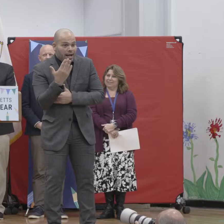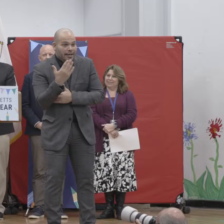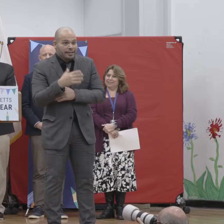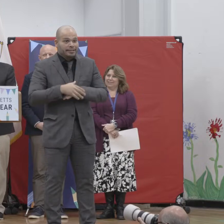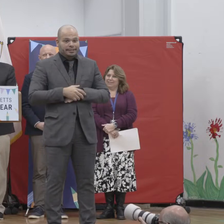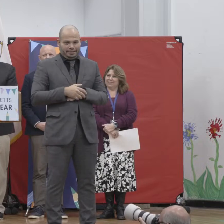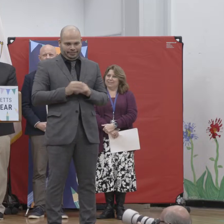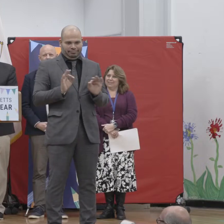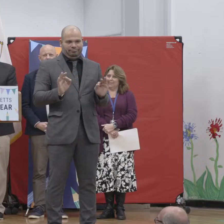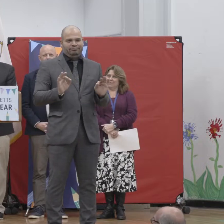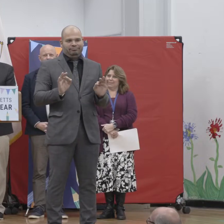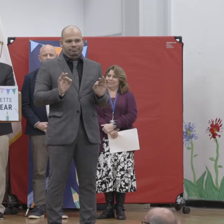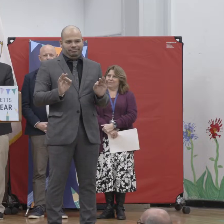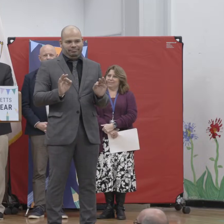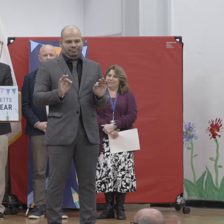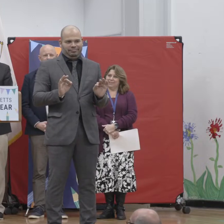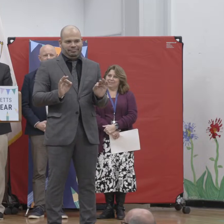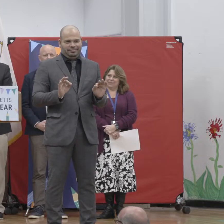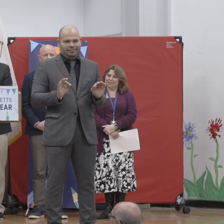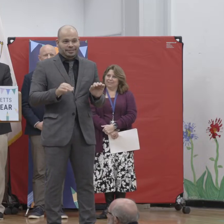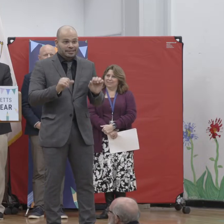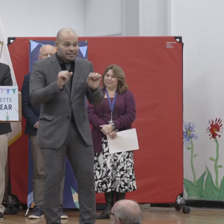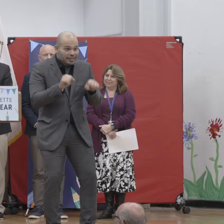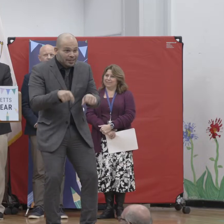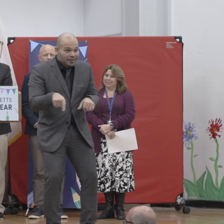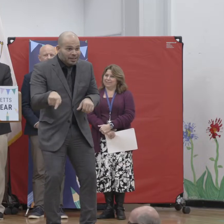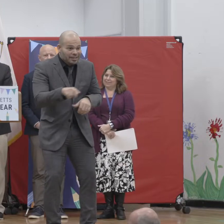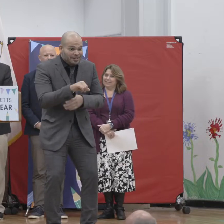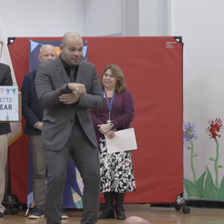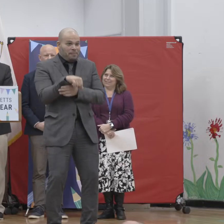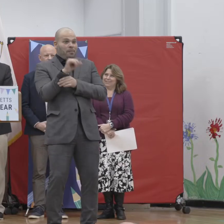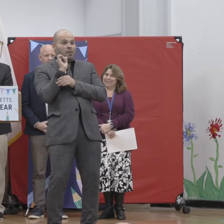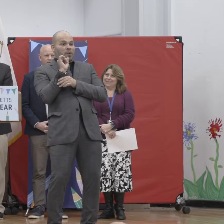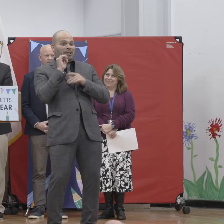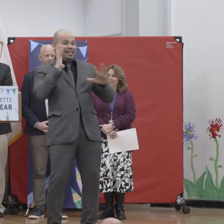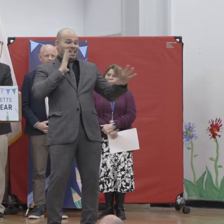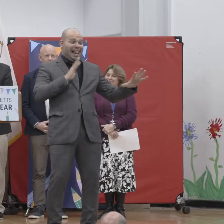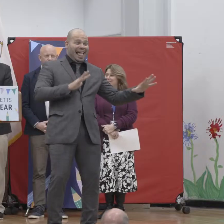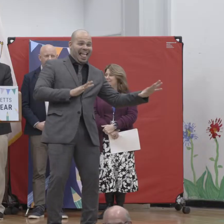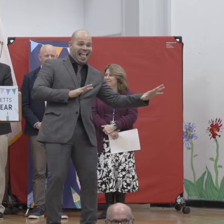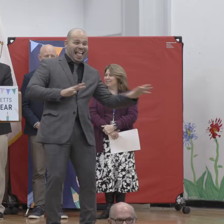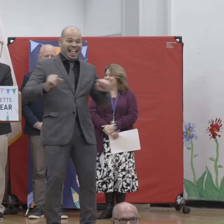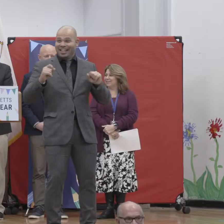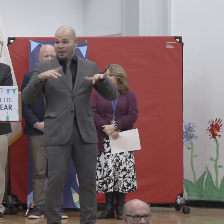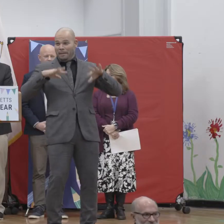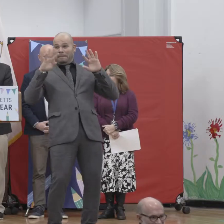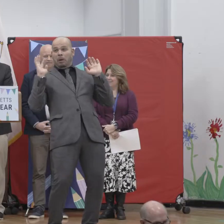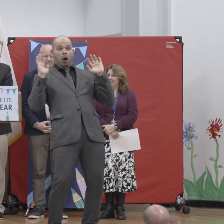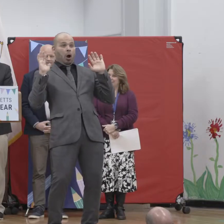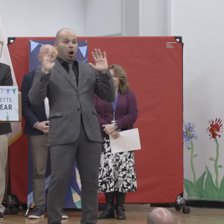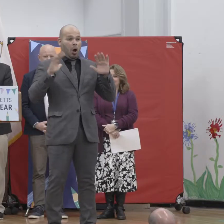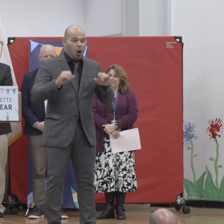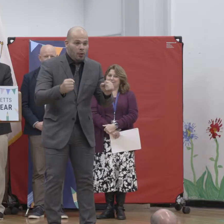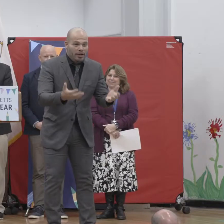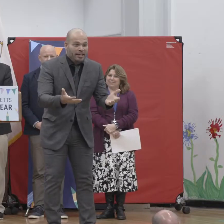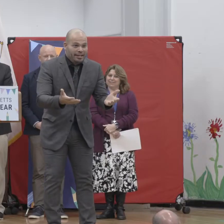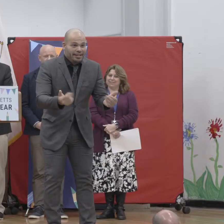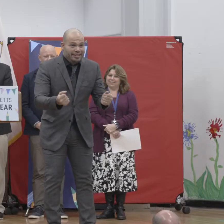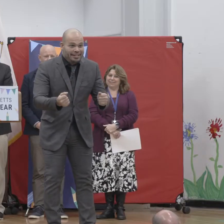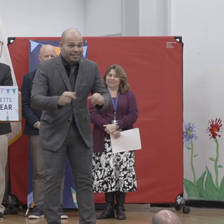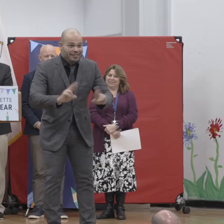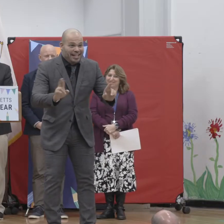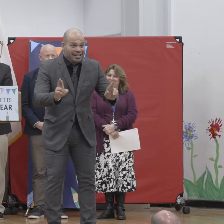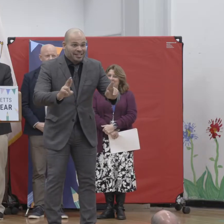girls. Now, can you blow them away with the loudest Perry good morning? Let's see if you can make them throw their faces back.